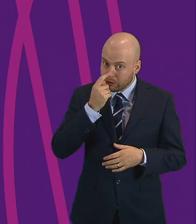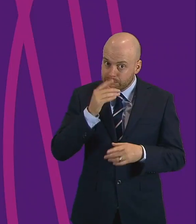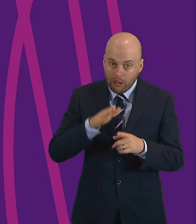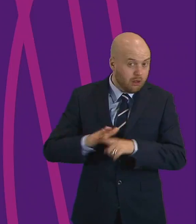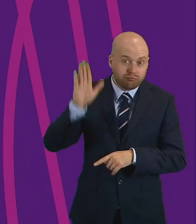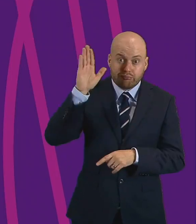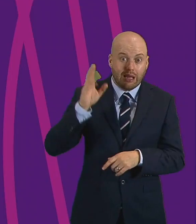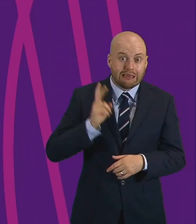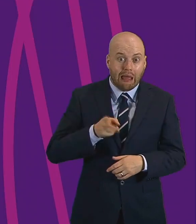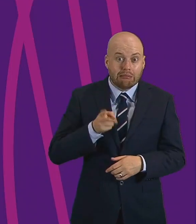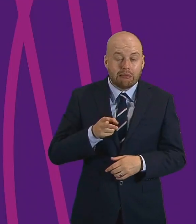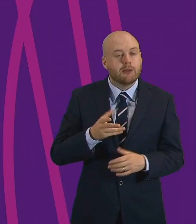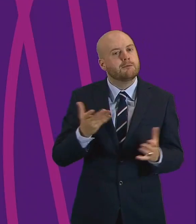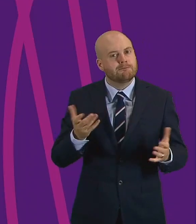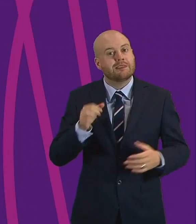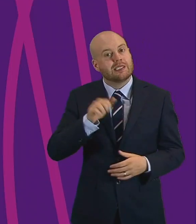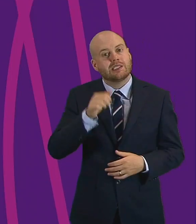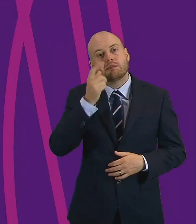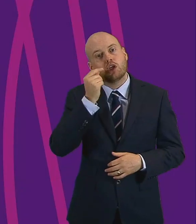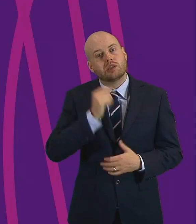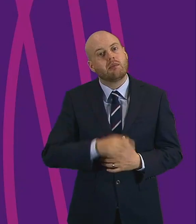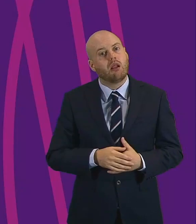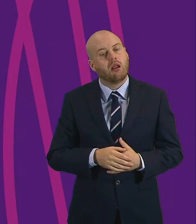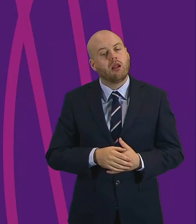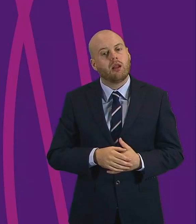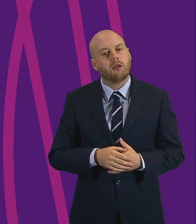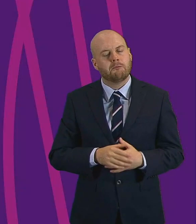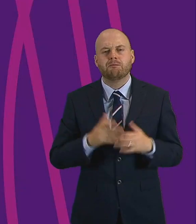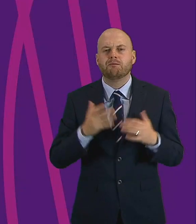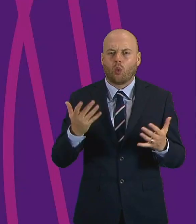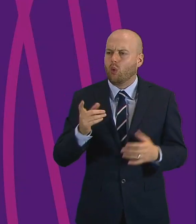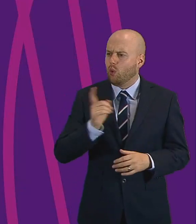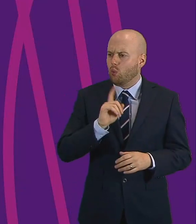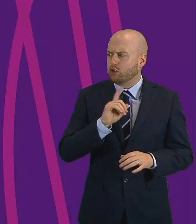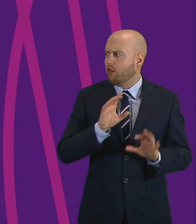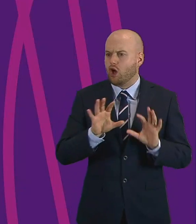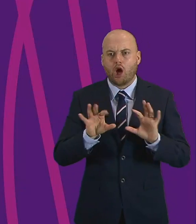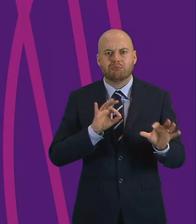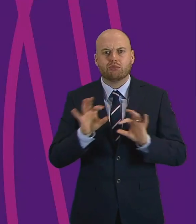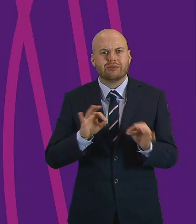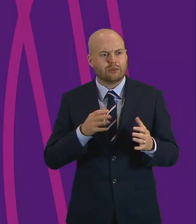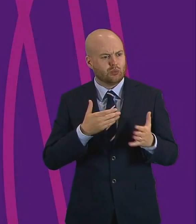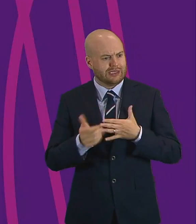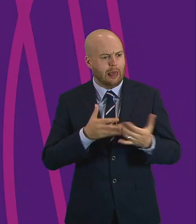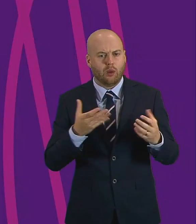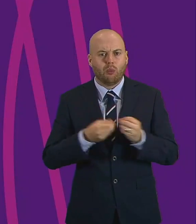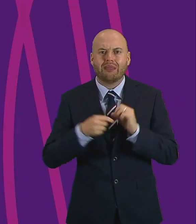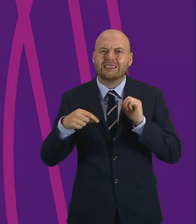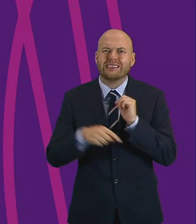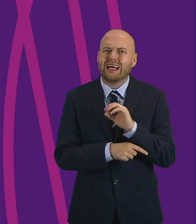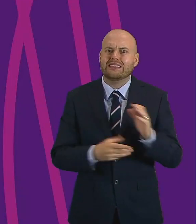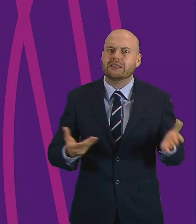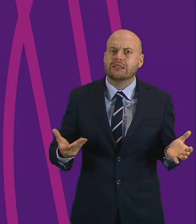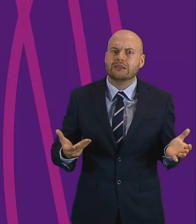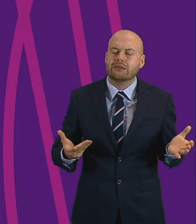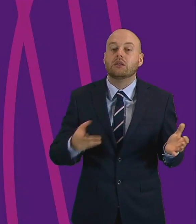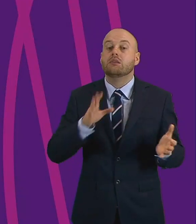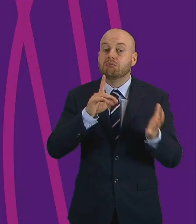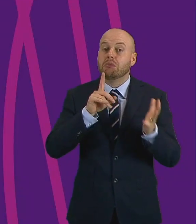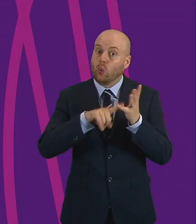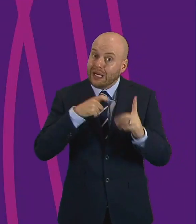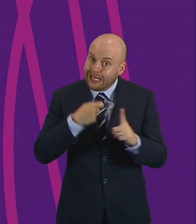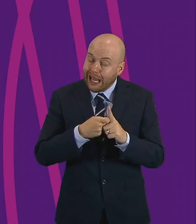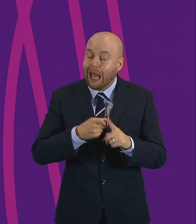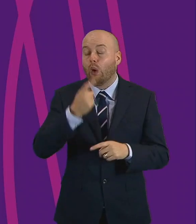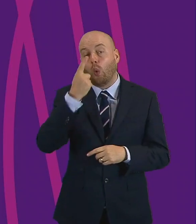possible. So what are the other options for dealing with this deficit and debt? The UK could just keep on borrowing, and they